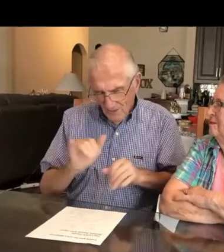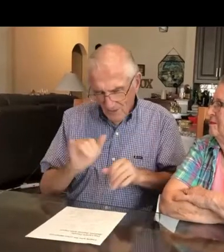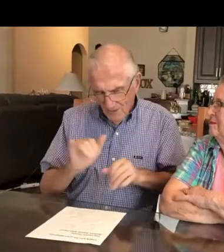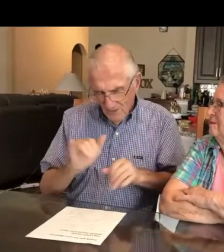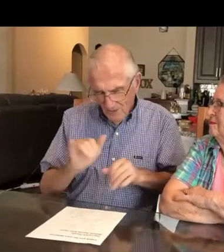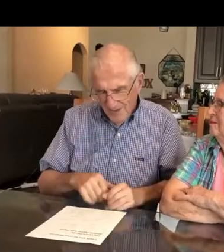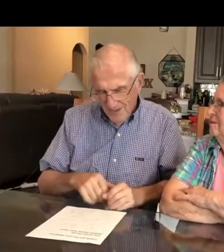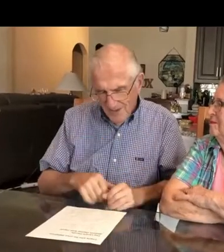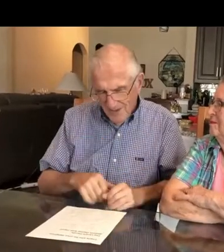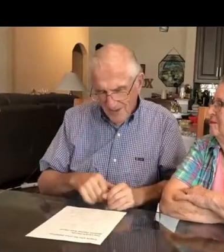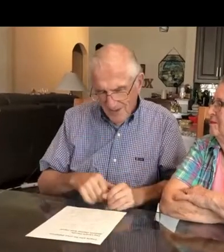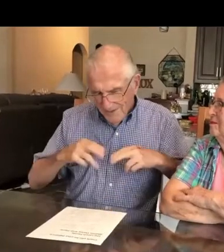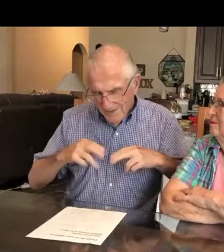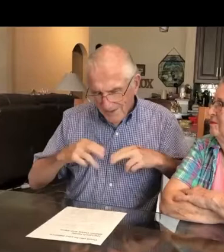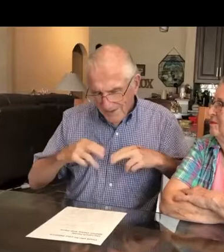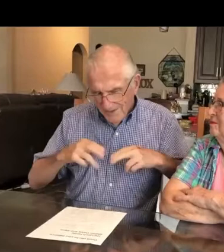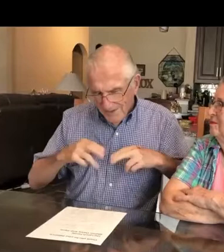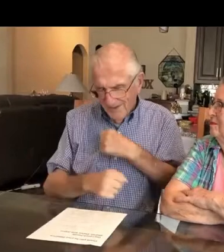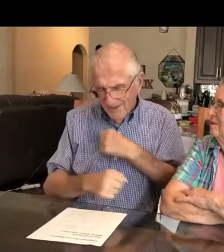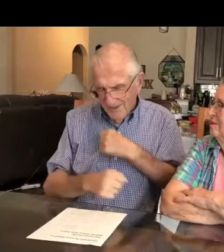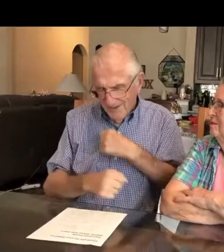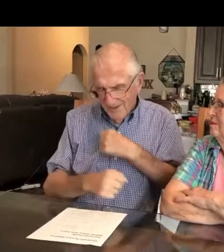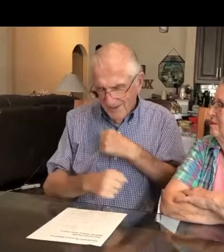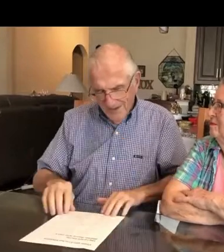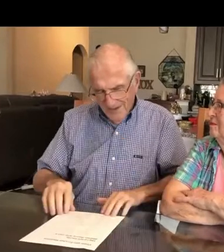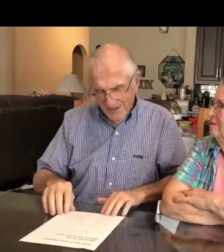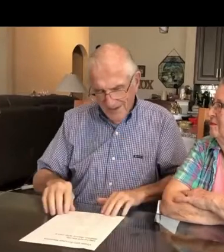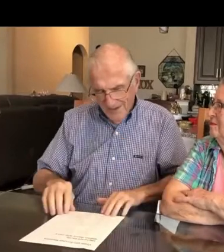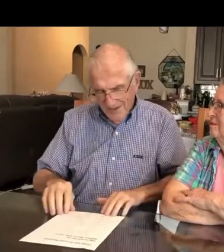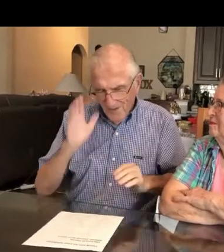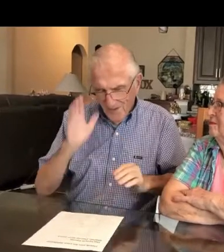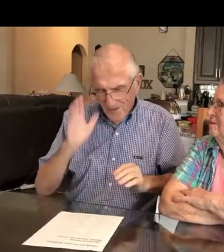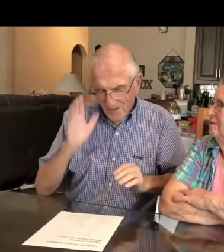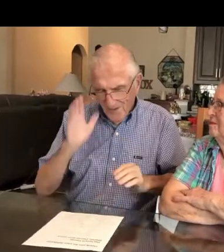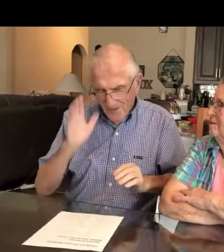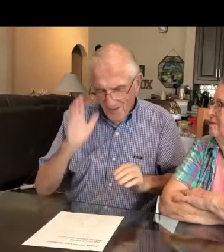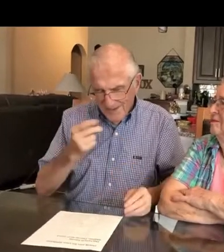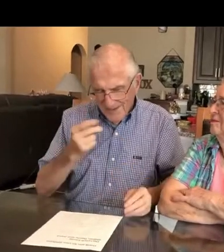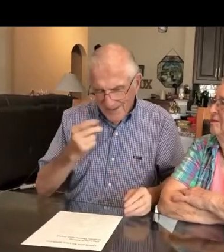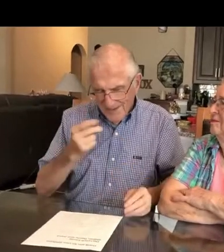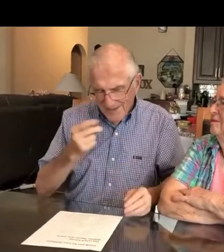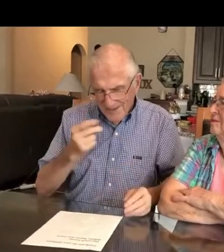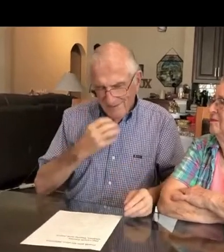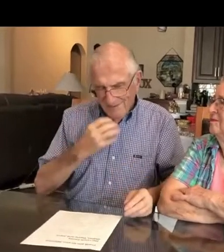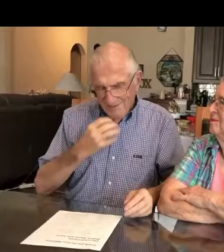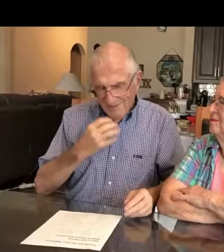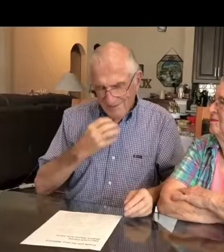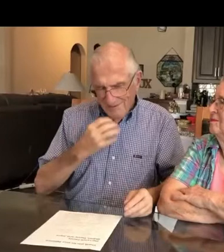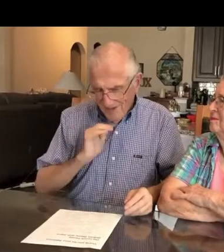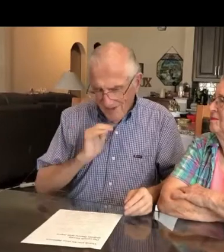job as well. And we retired the same year. And we will miss